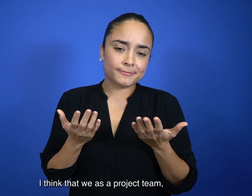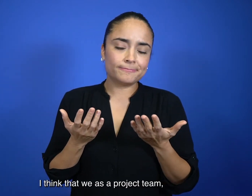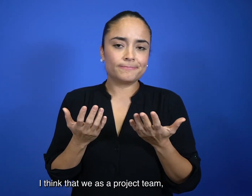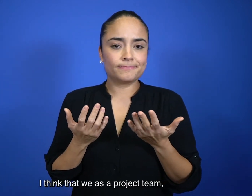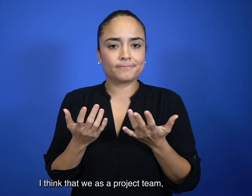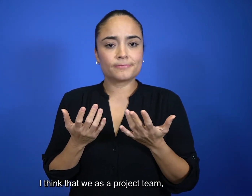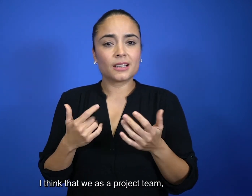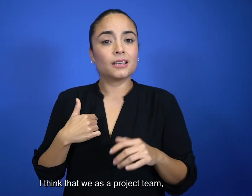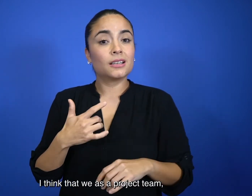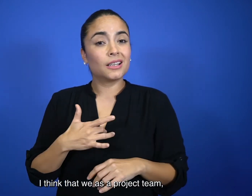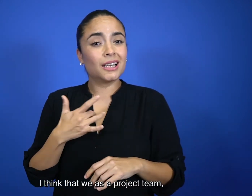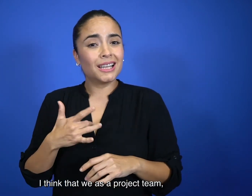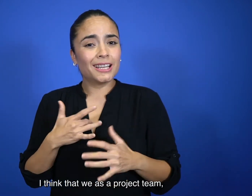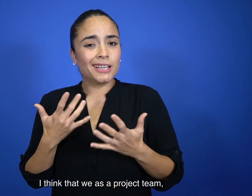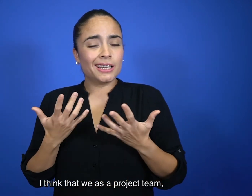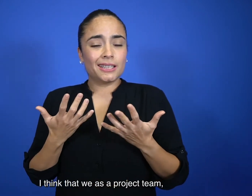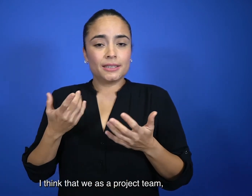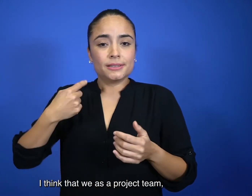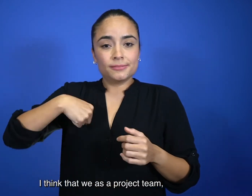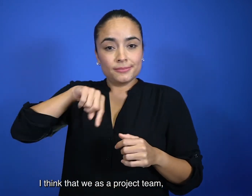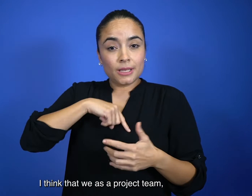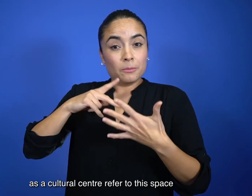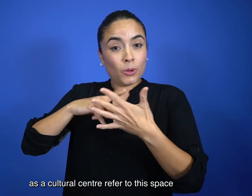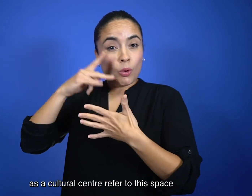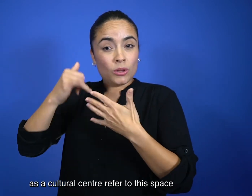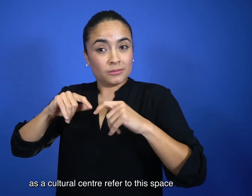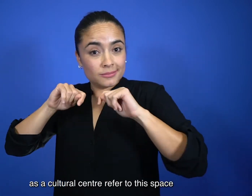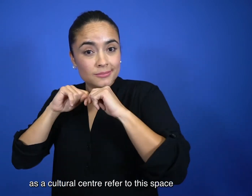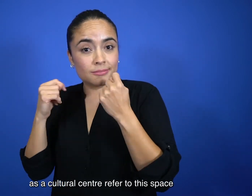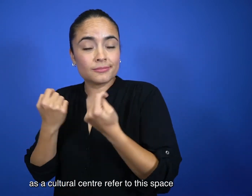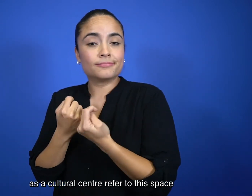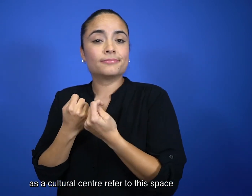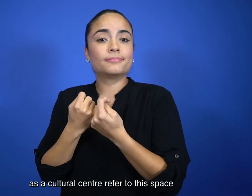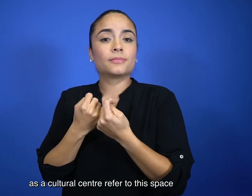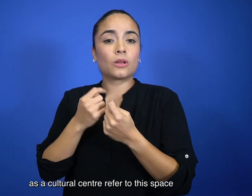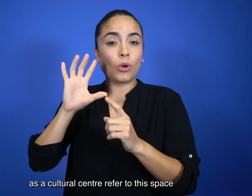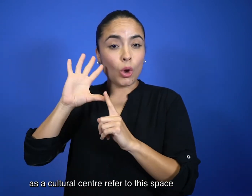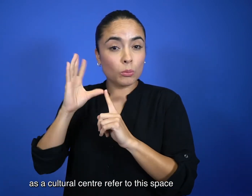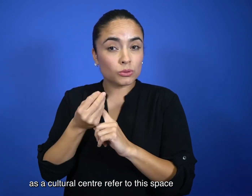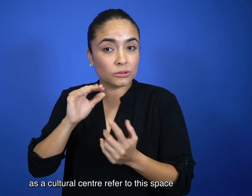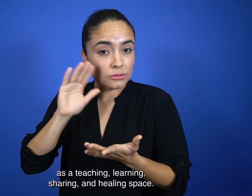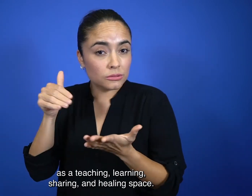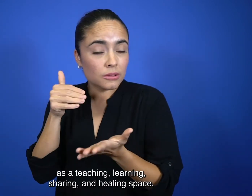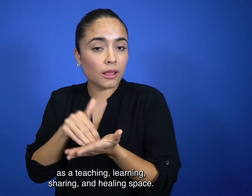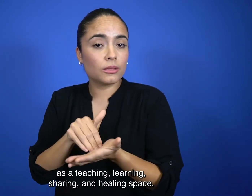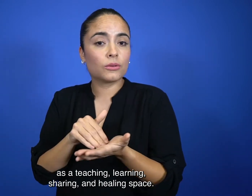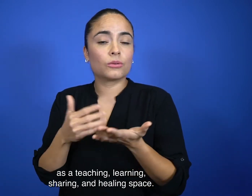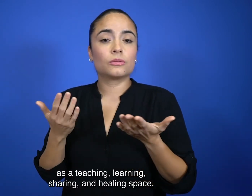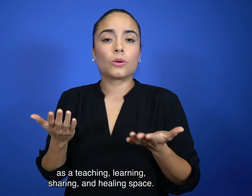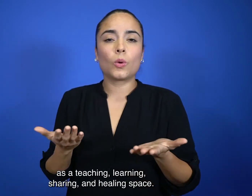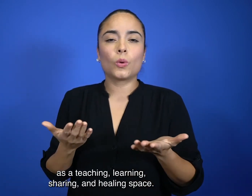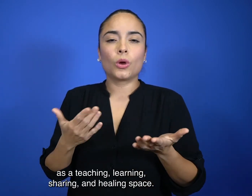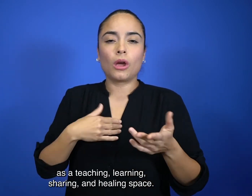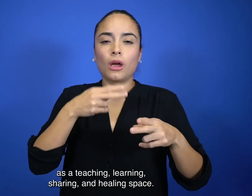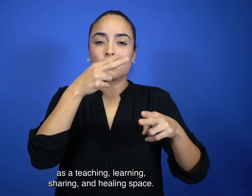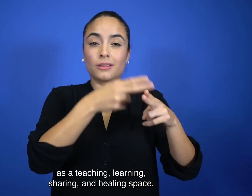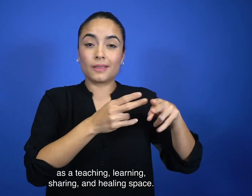that we, as a project team, as a cultural center, refer to the space as a teaching,